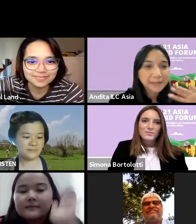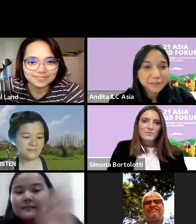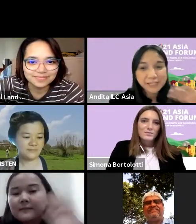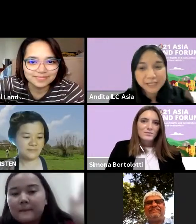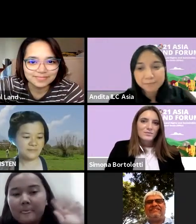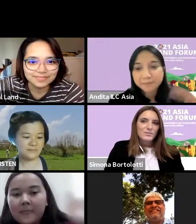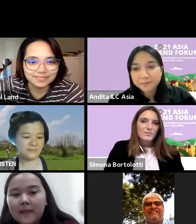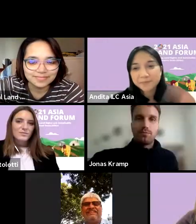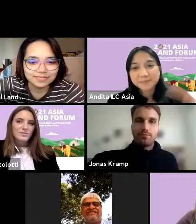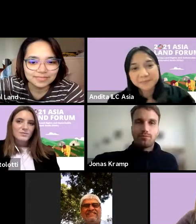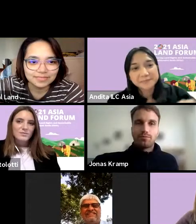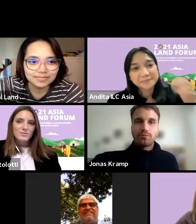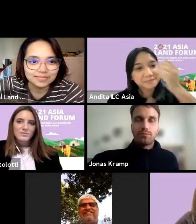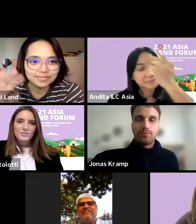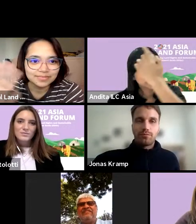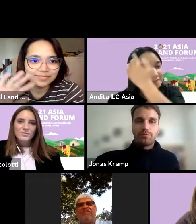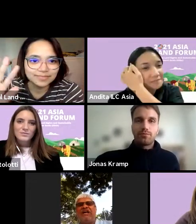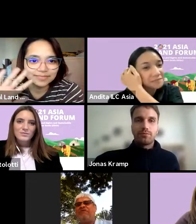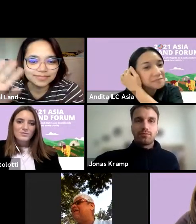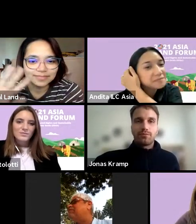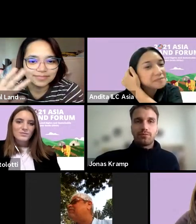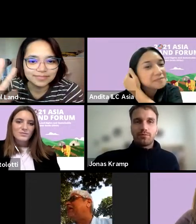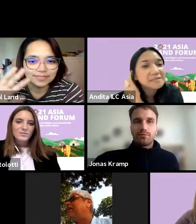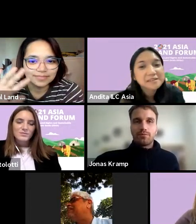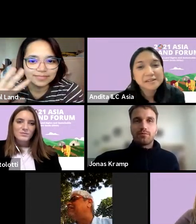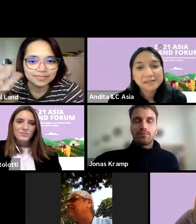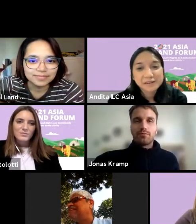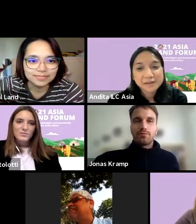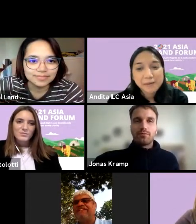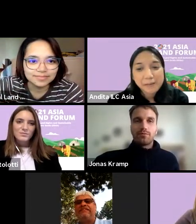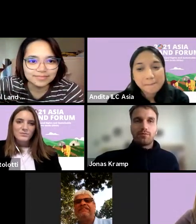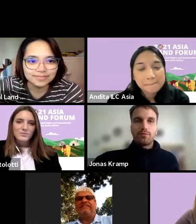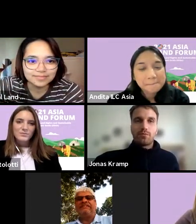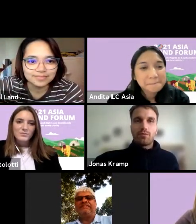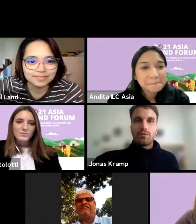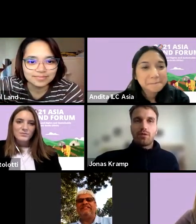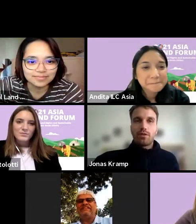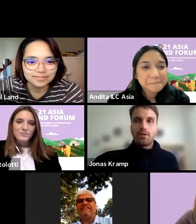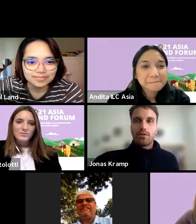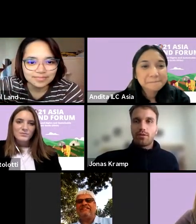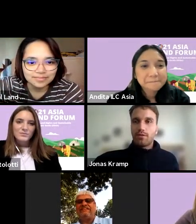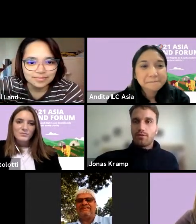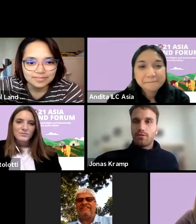thank you. Bye, Dharma Deep. Okay. Thanks for all your See you soon. Job, yeah? Yep.